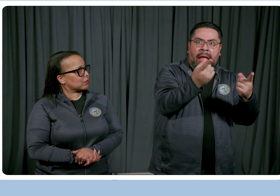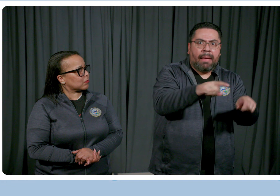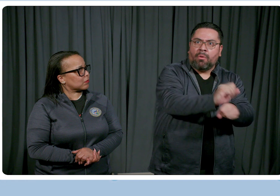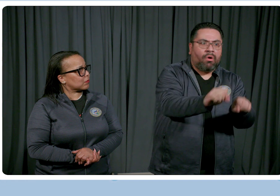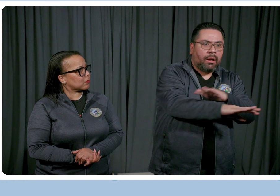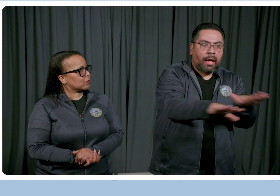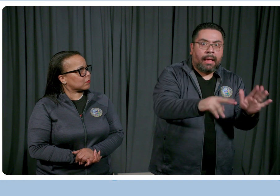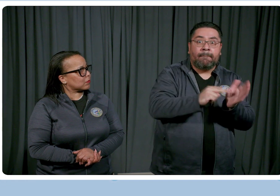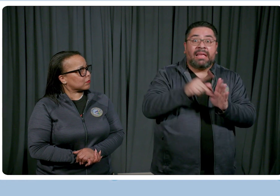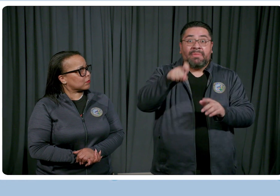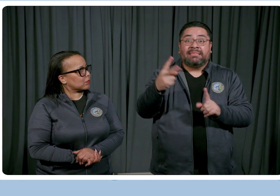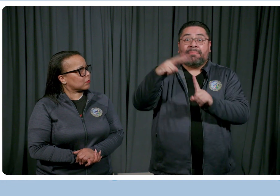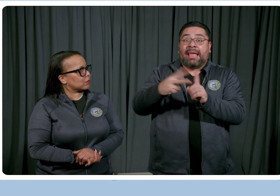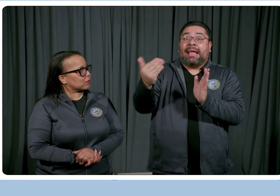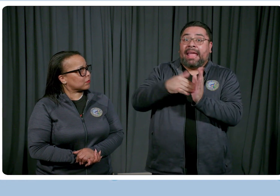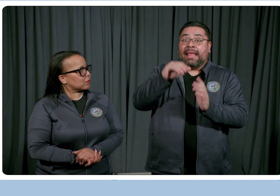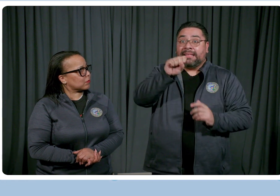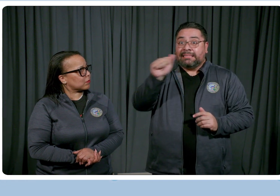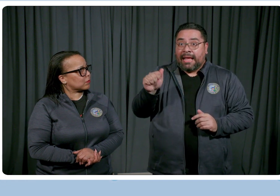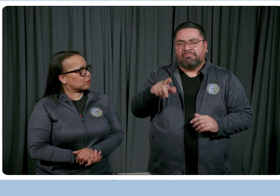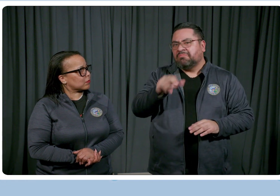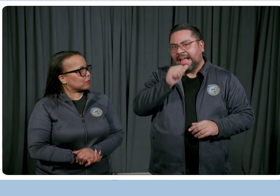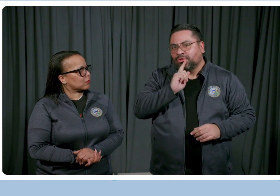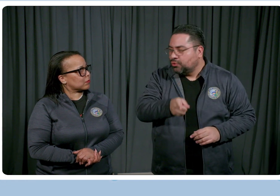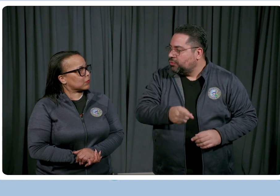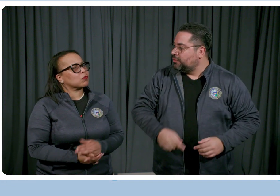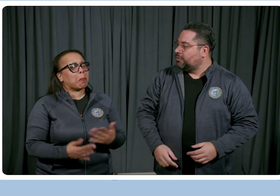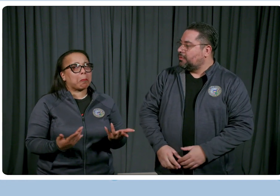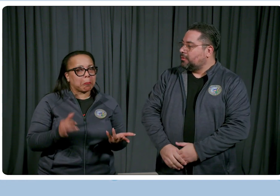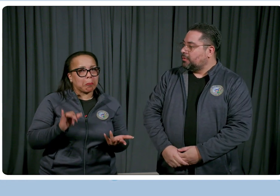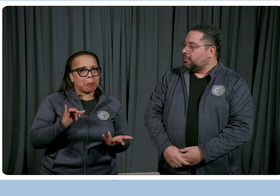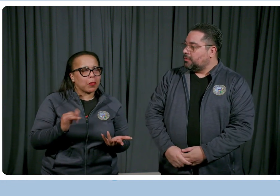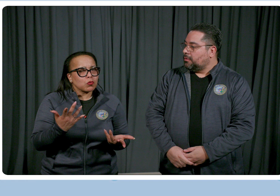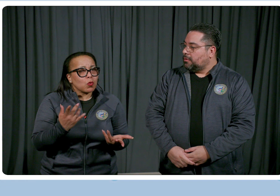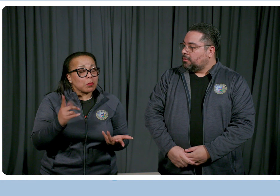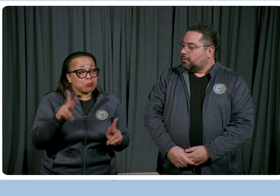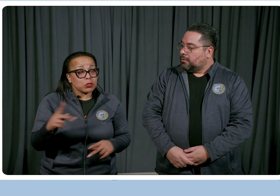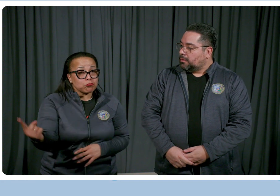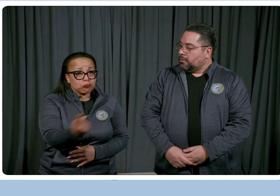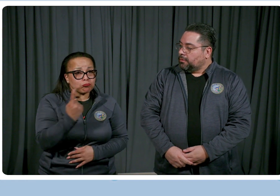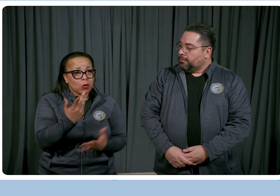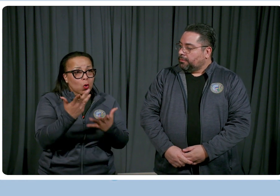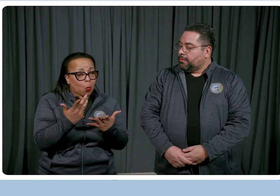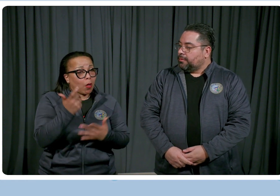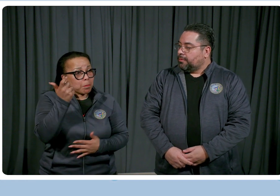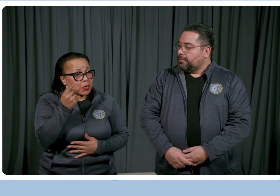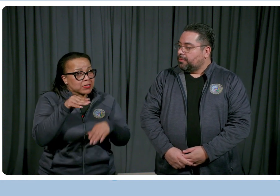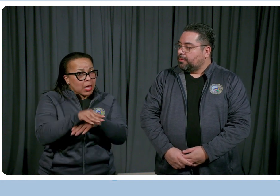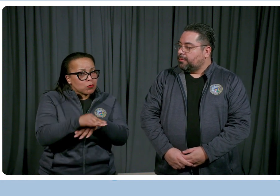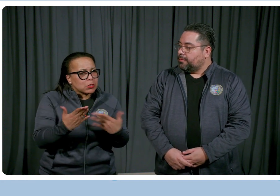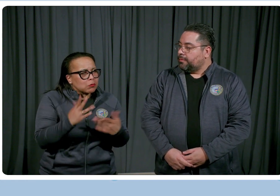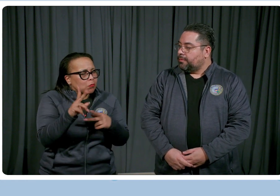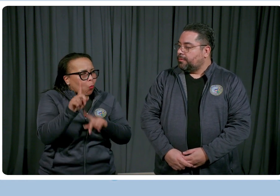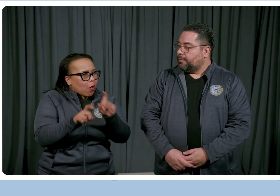over again. That is not true. So what type of questions do you ask someone if they're coming in and they want benefits counseling? The first thing I ask